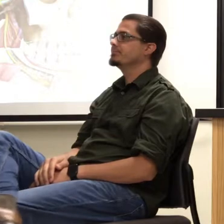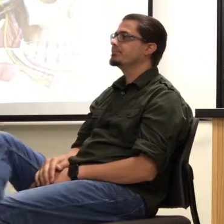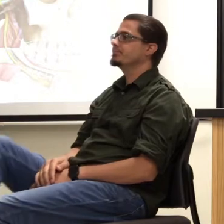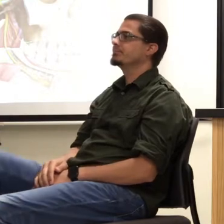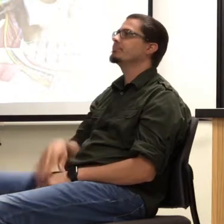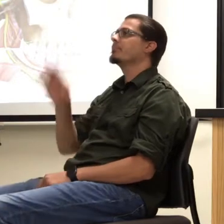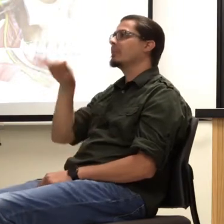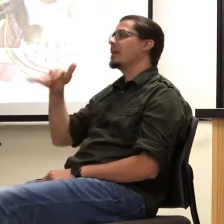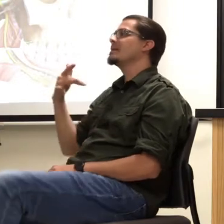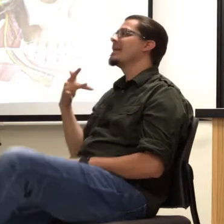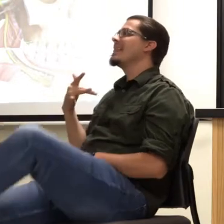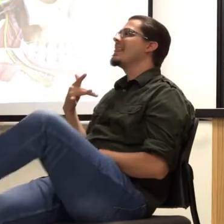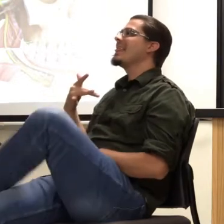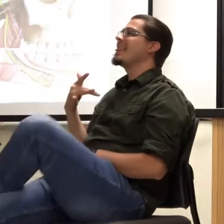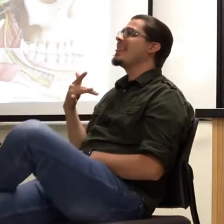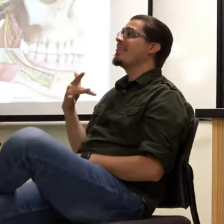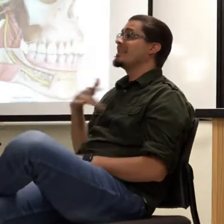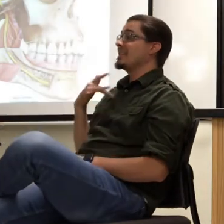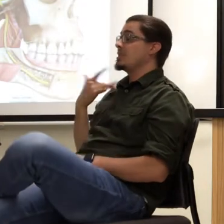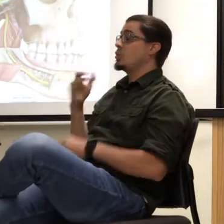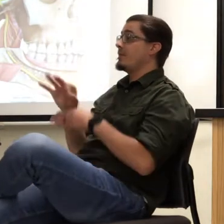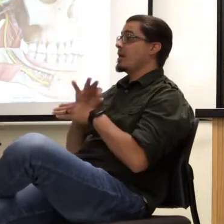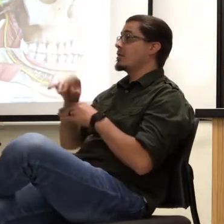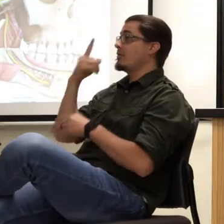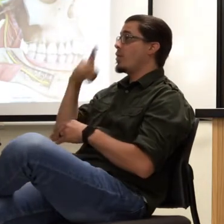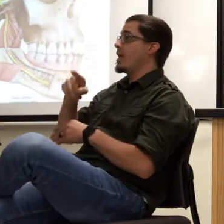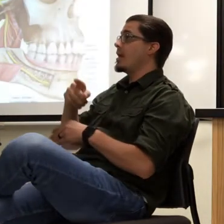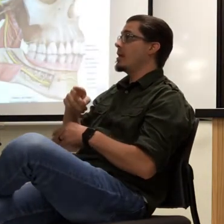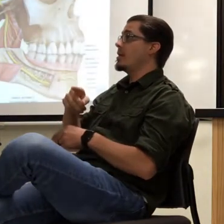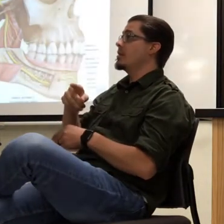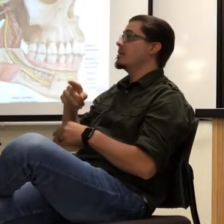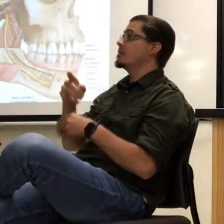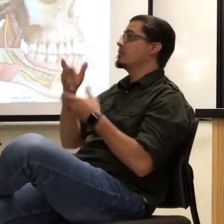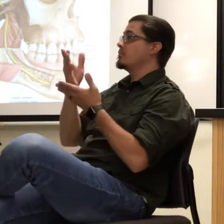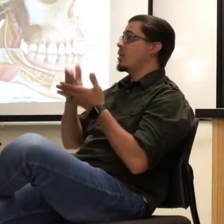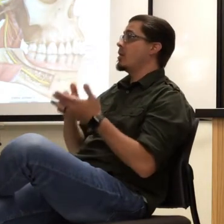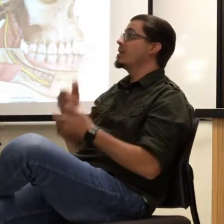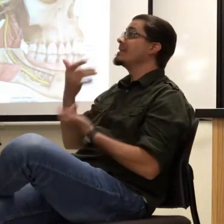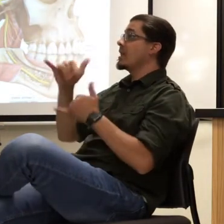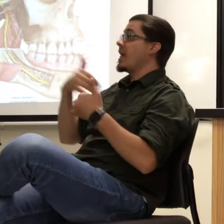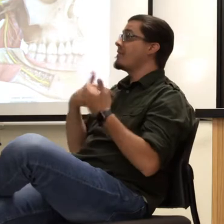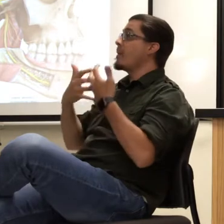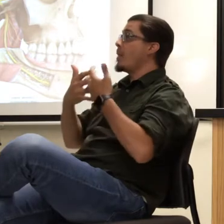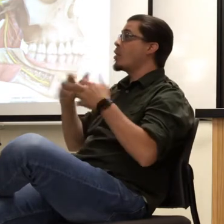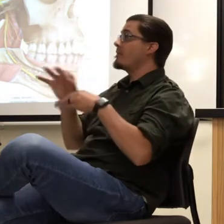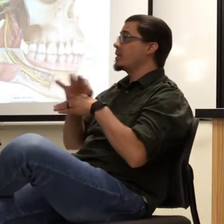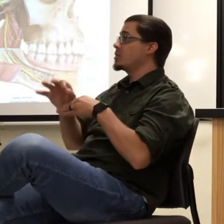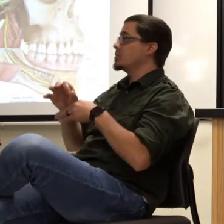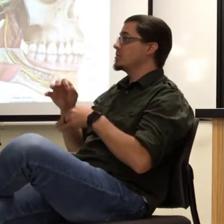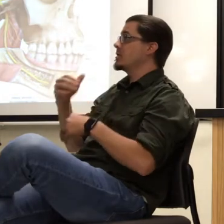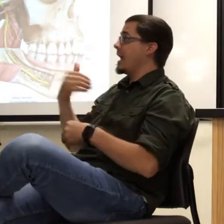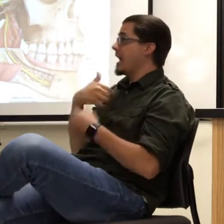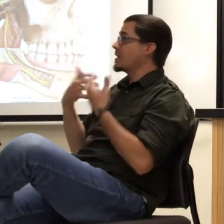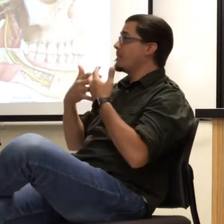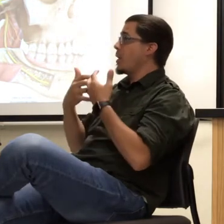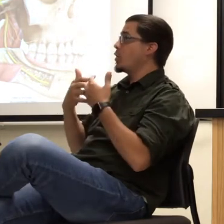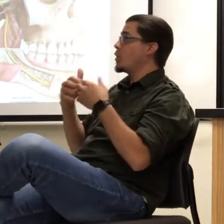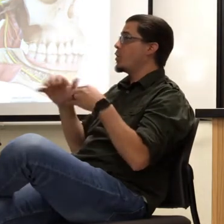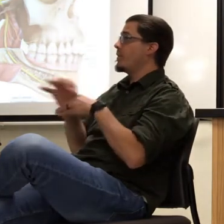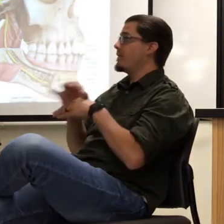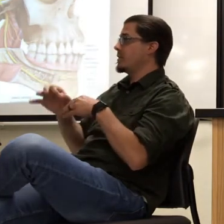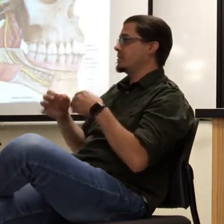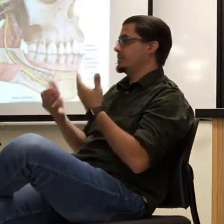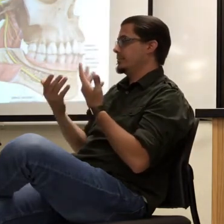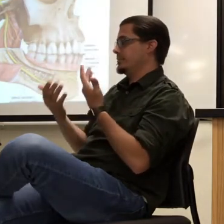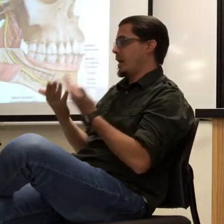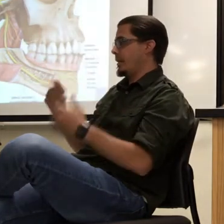Right. That's the sensory function of this division. The motor function of this division is also shown here. There are